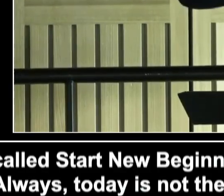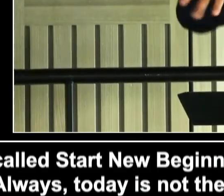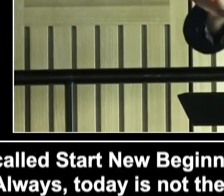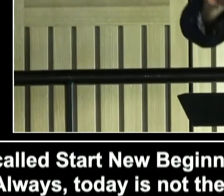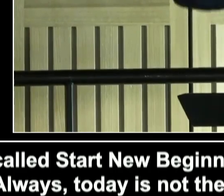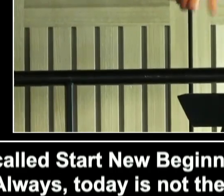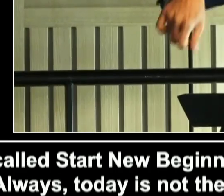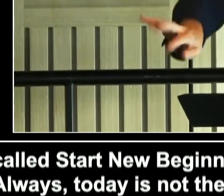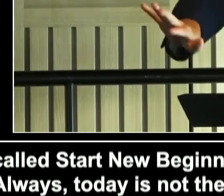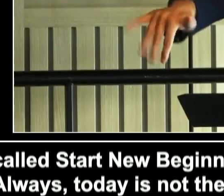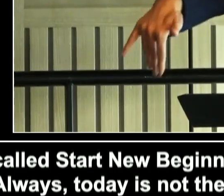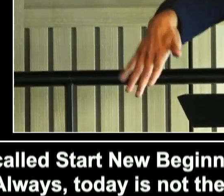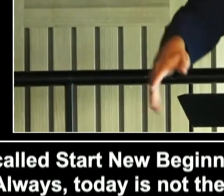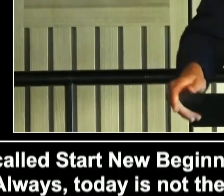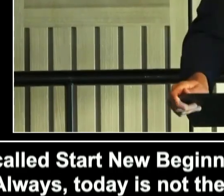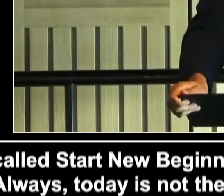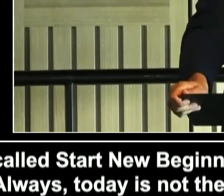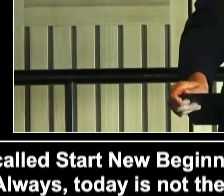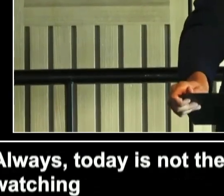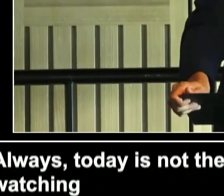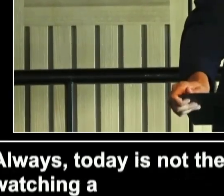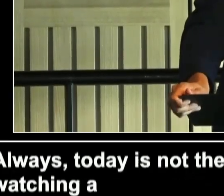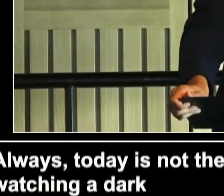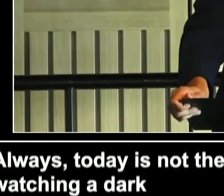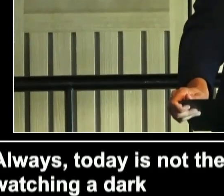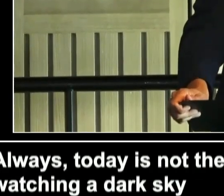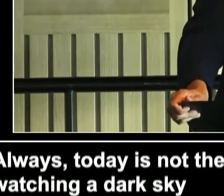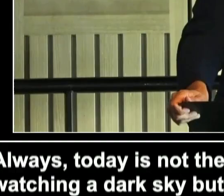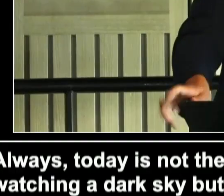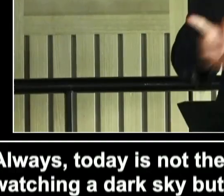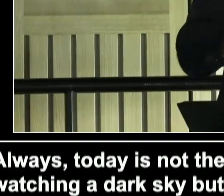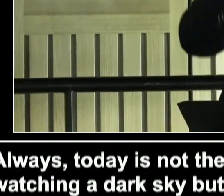but waves are smoothing the edges.